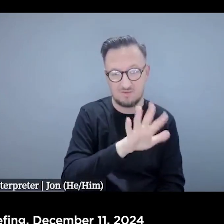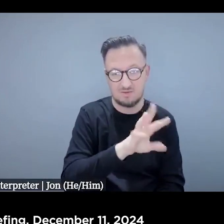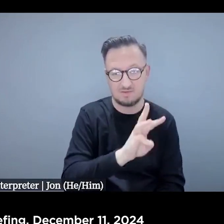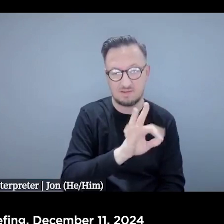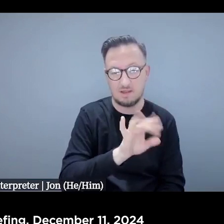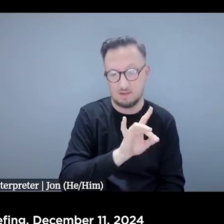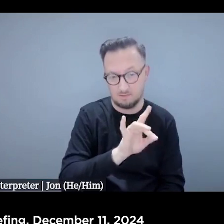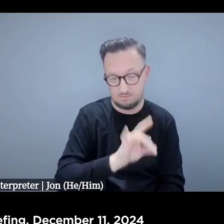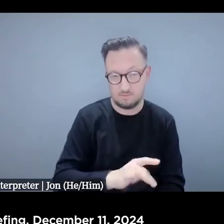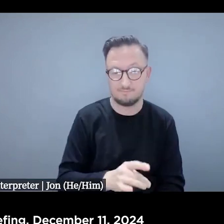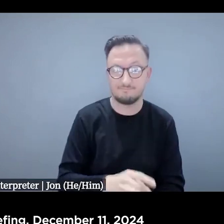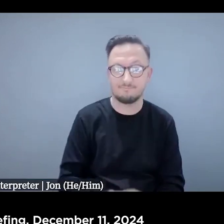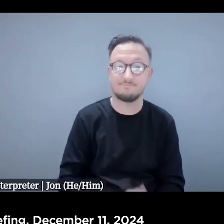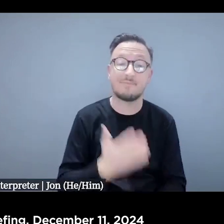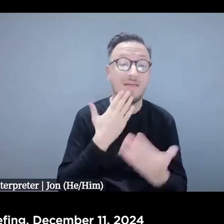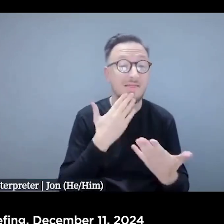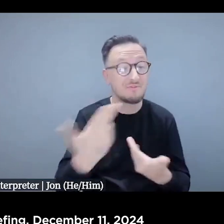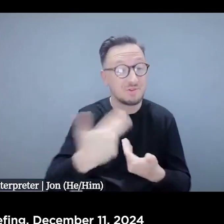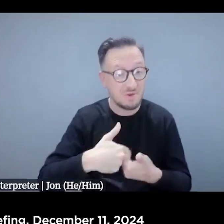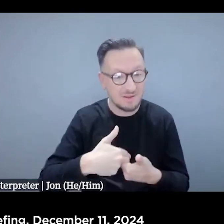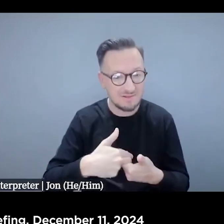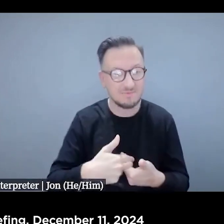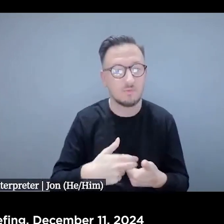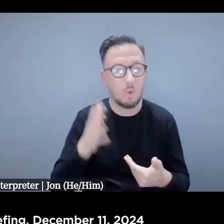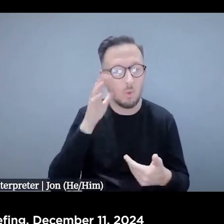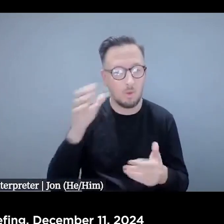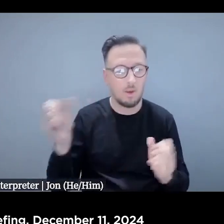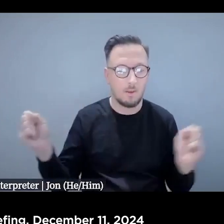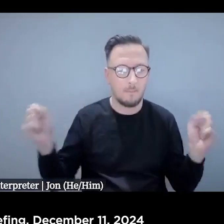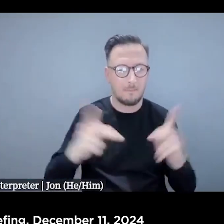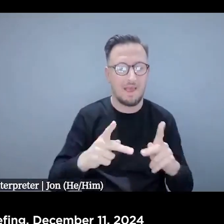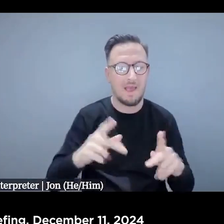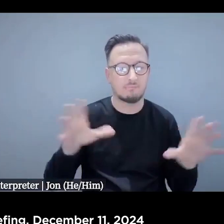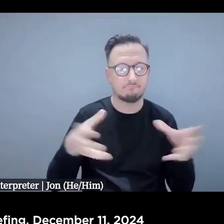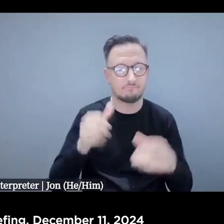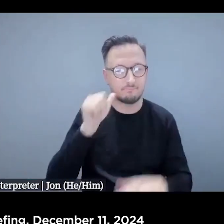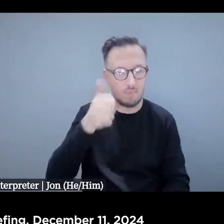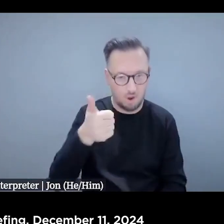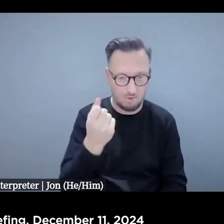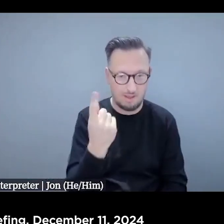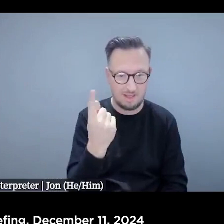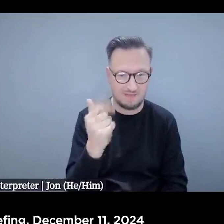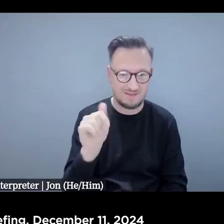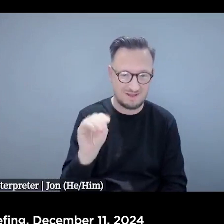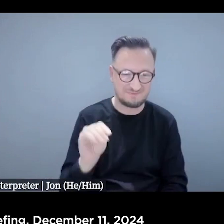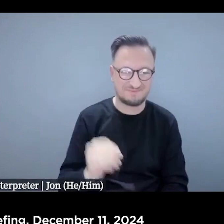919-276-5698. Thank you so much for joining us. We will be back again tomorrow at 11 a.m.